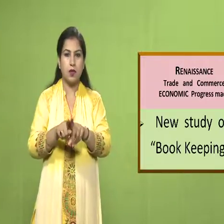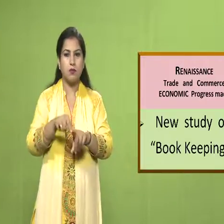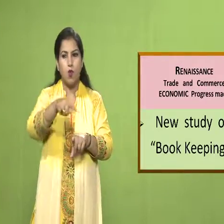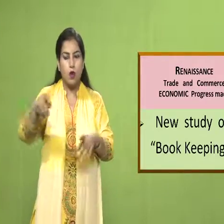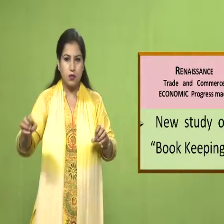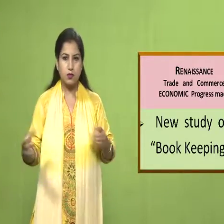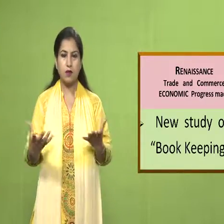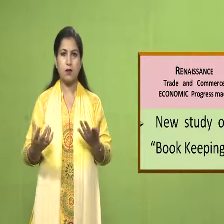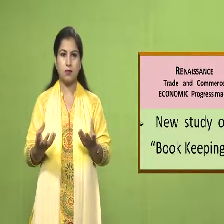bookkeeping.